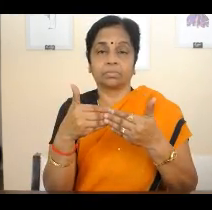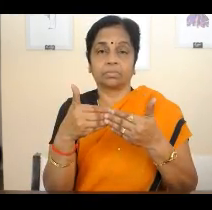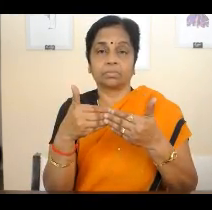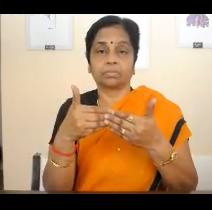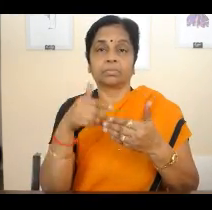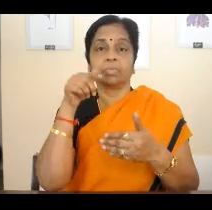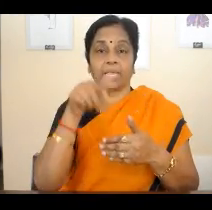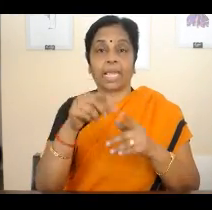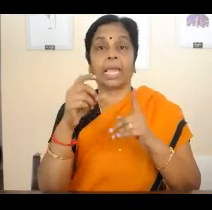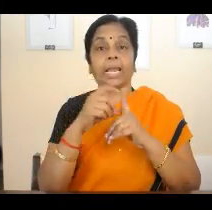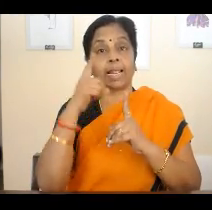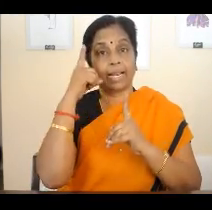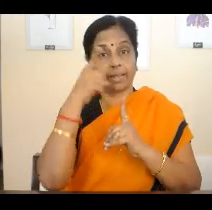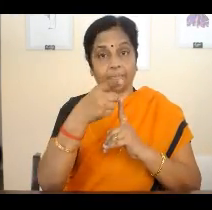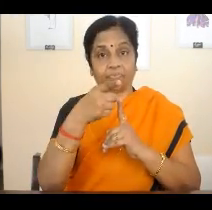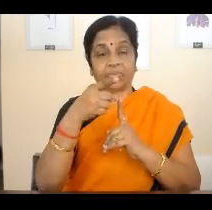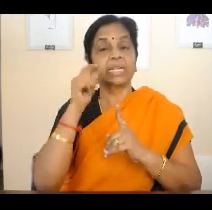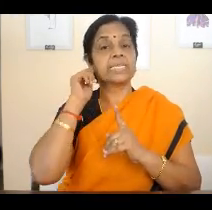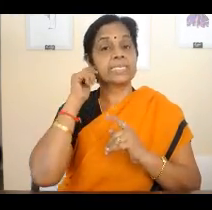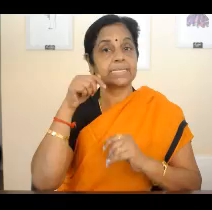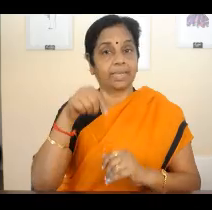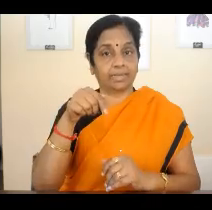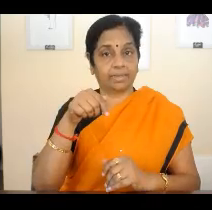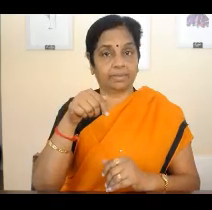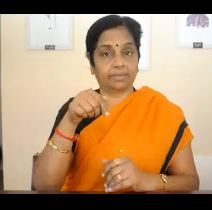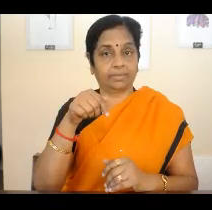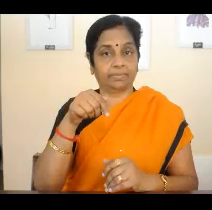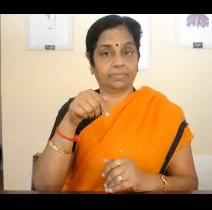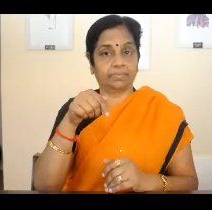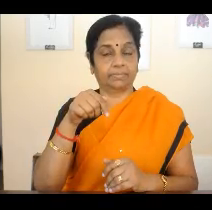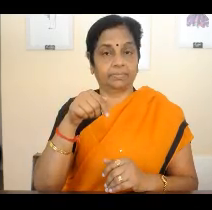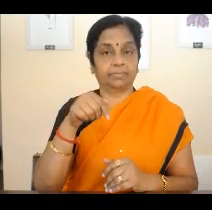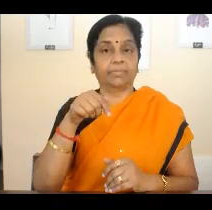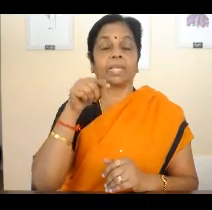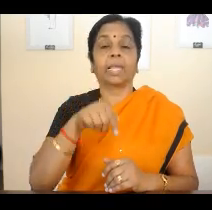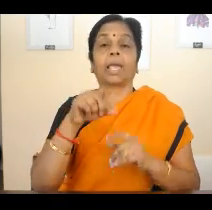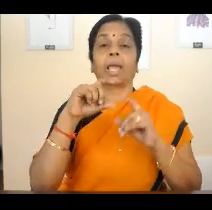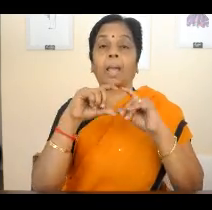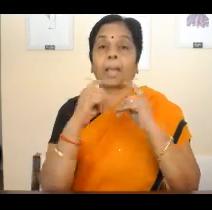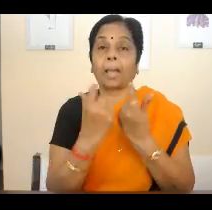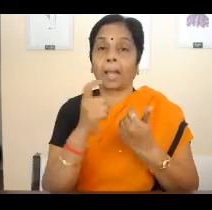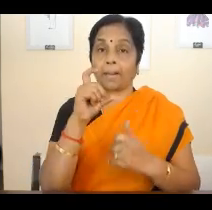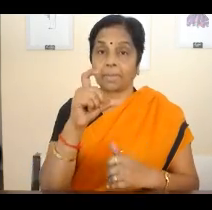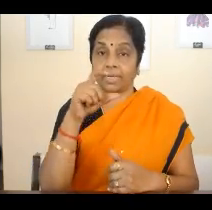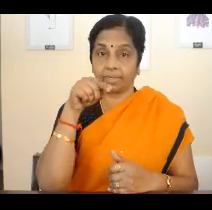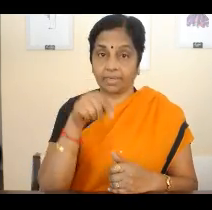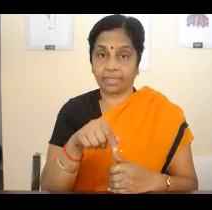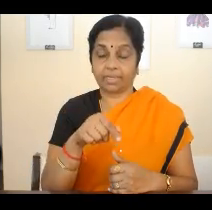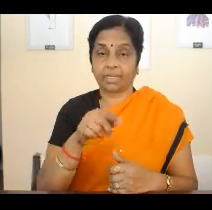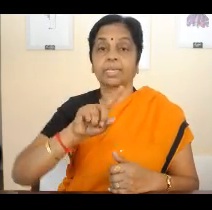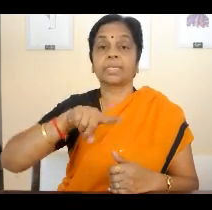in Delhi and in Chennai. The committee then makes a